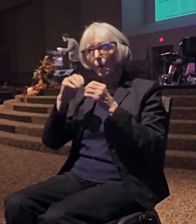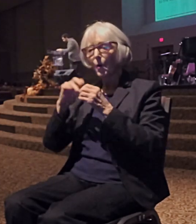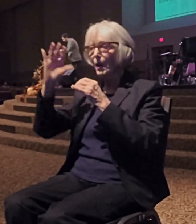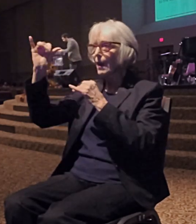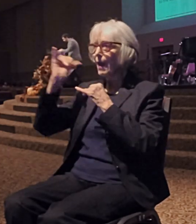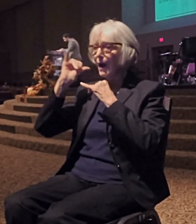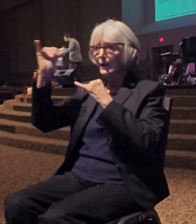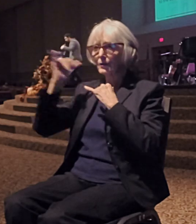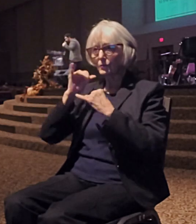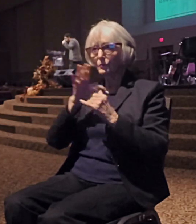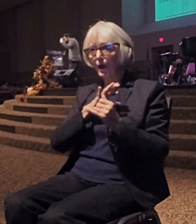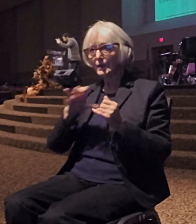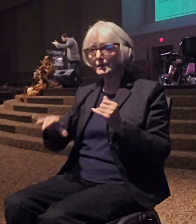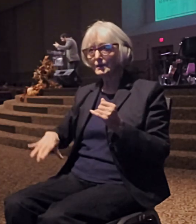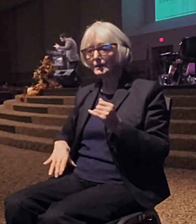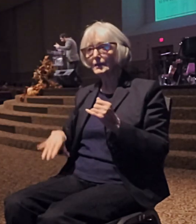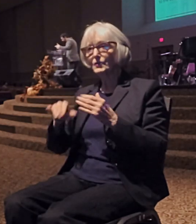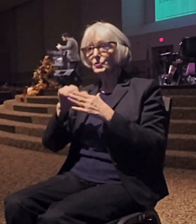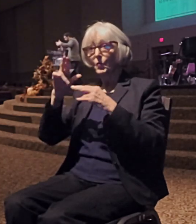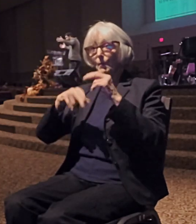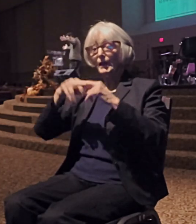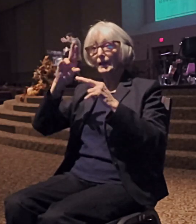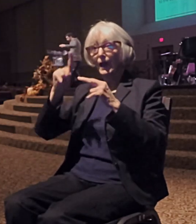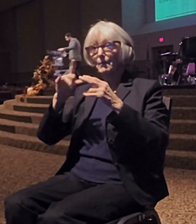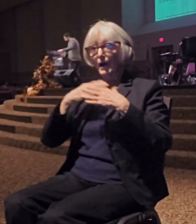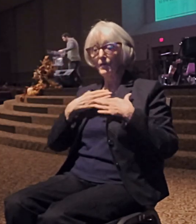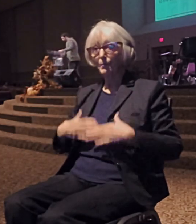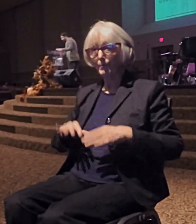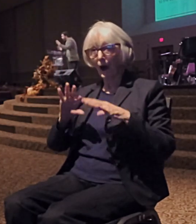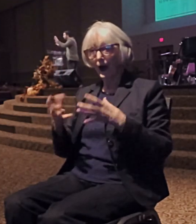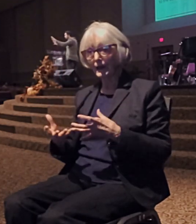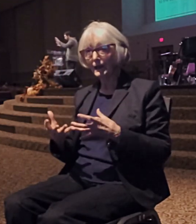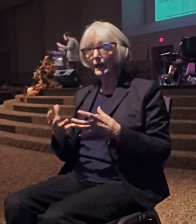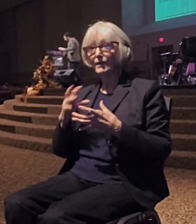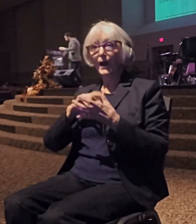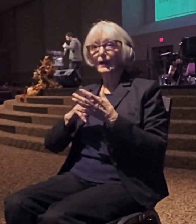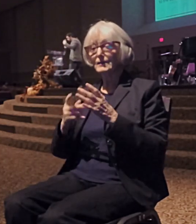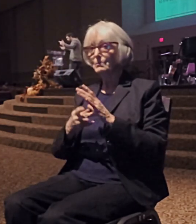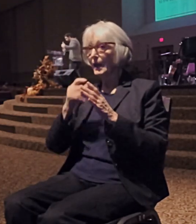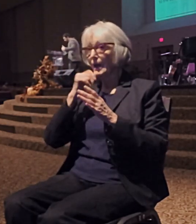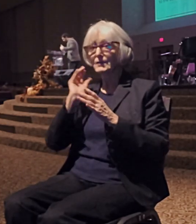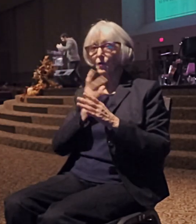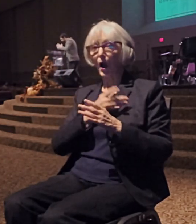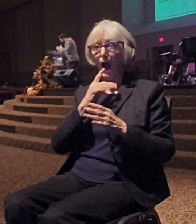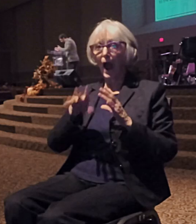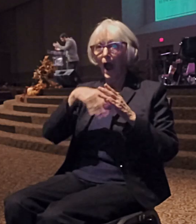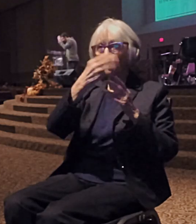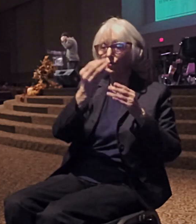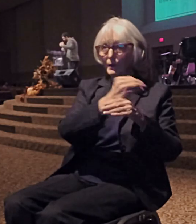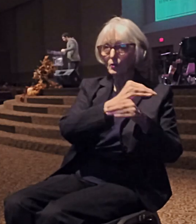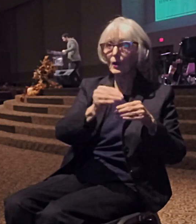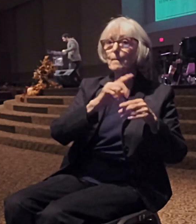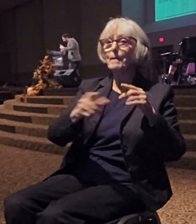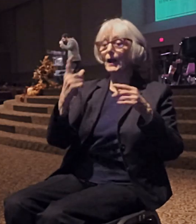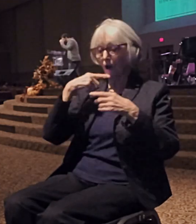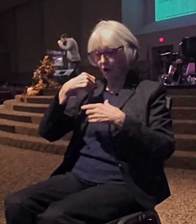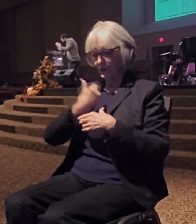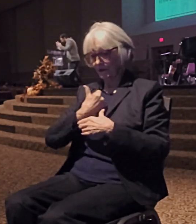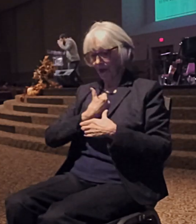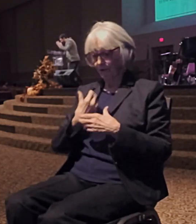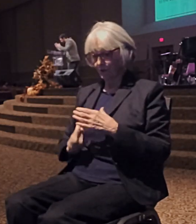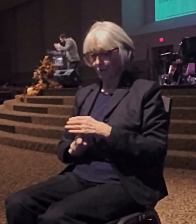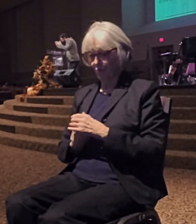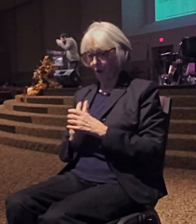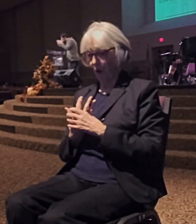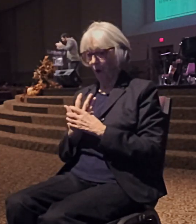Christ-likeness. Look what it says, to the building up of the body. Well, how long does this go on? How long are you called to do ministry to the building up of the body?